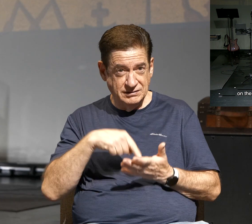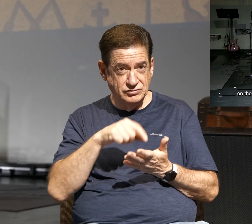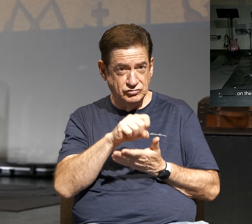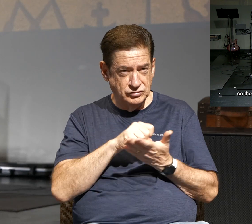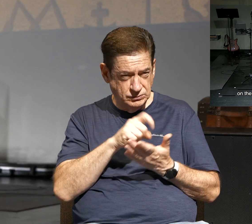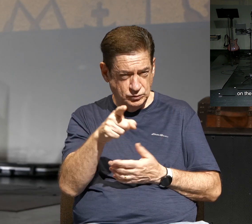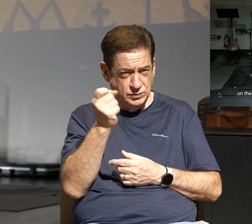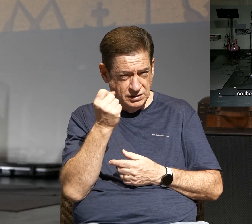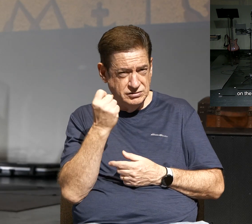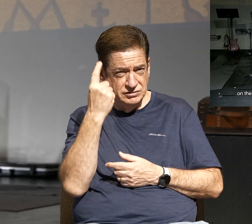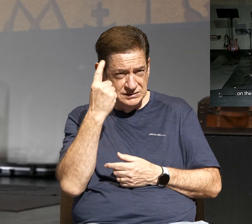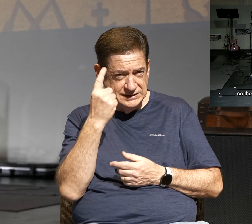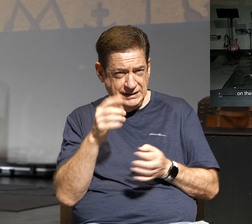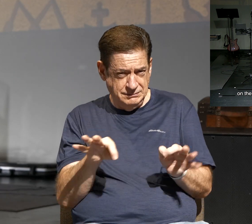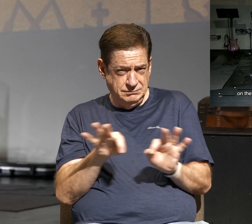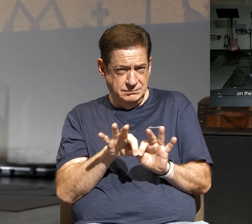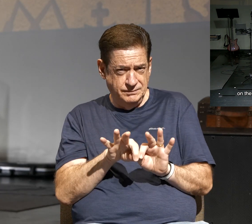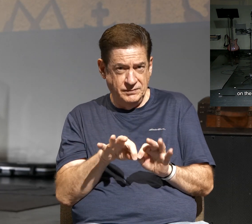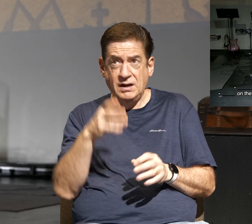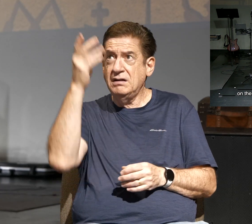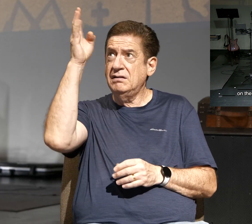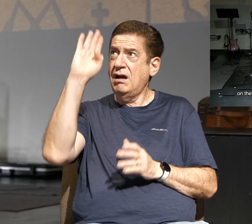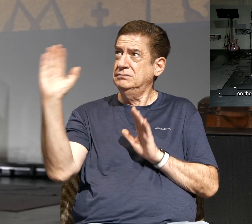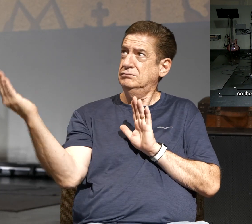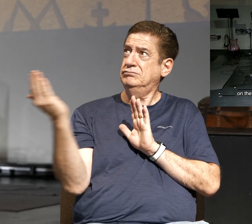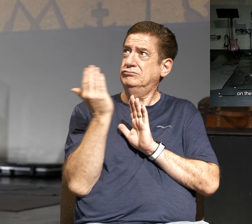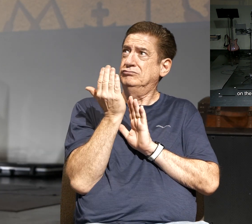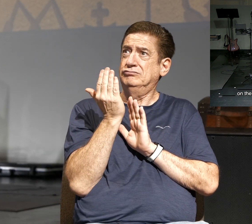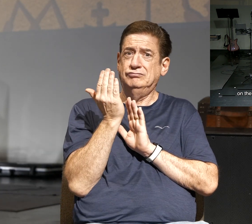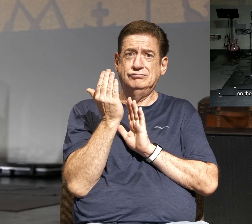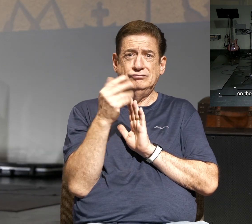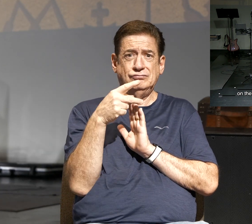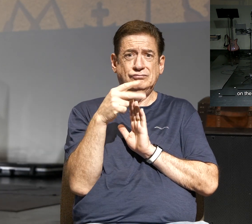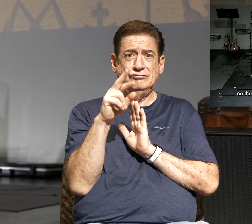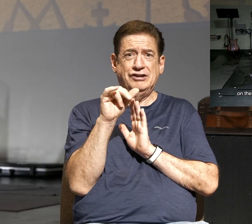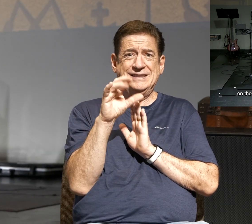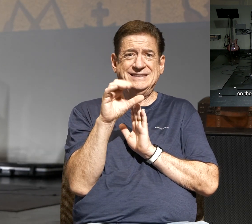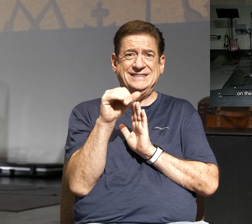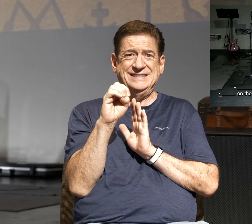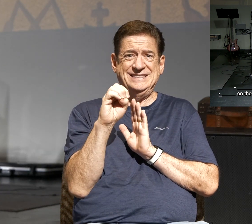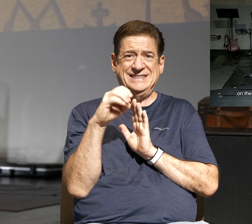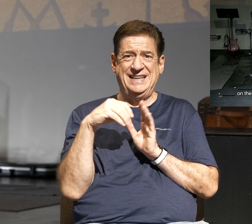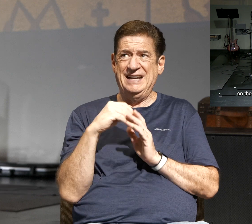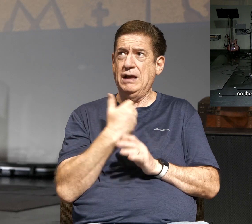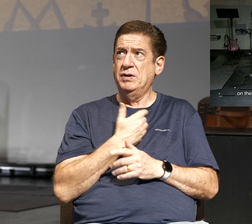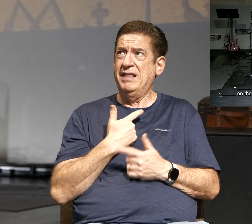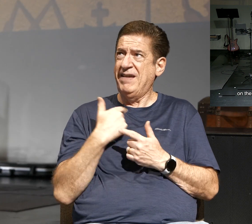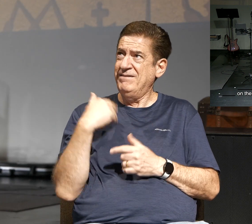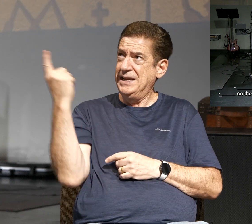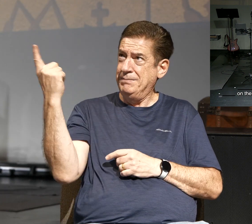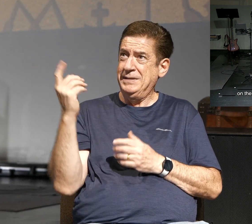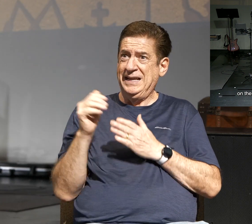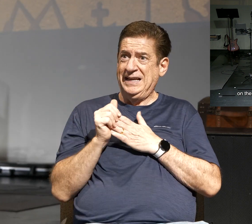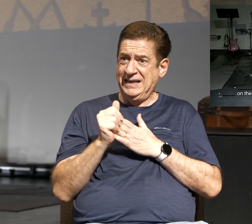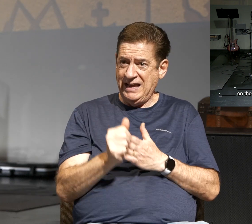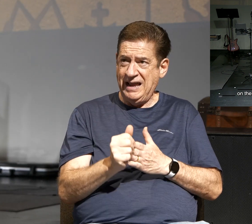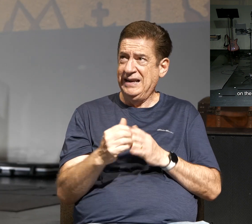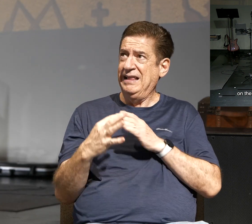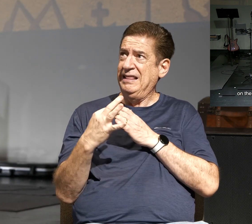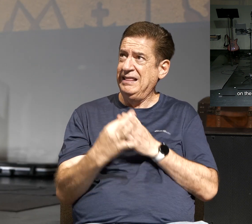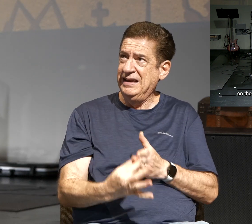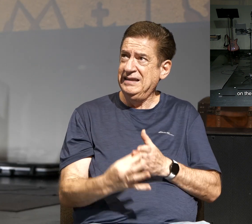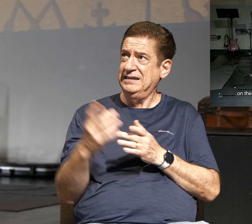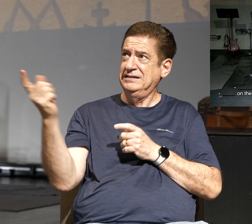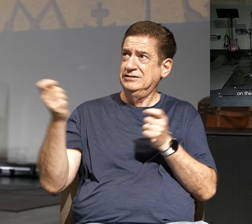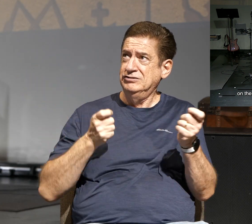Do you understand the significance of God's presence in our life? That we have him leading, guiding, directing? This